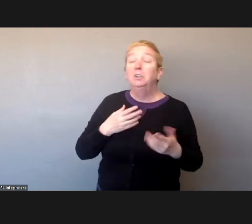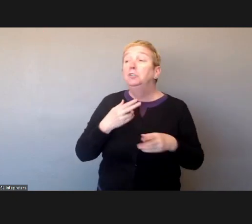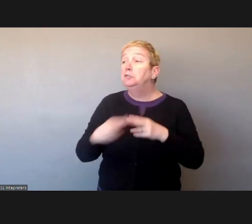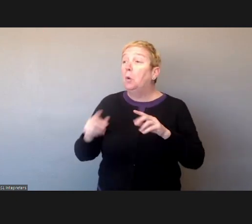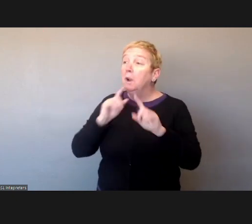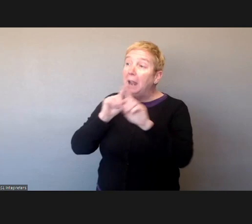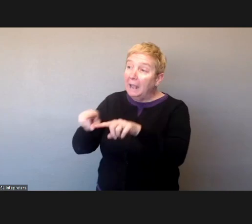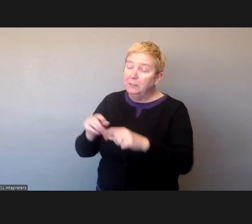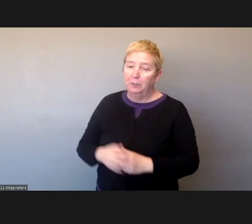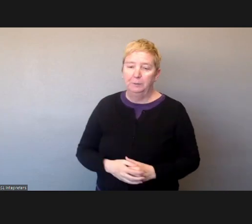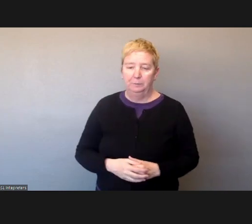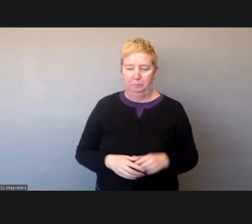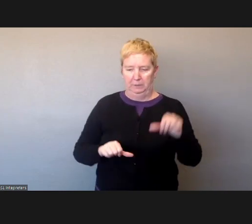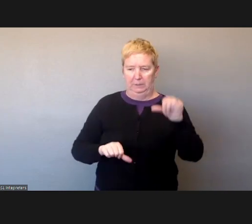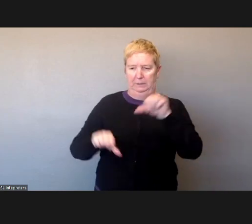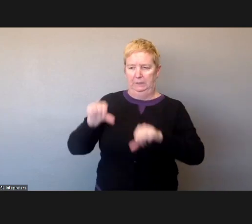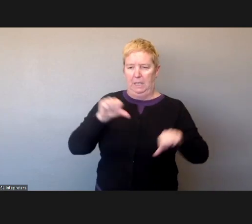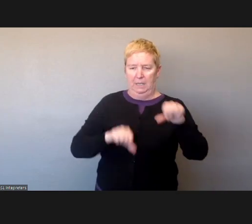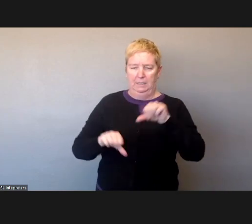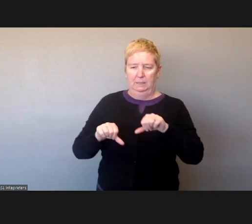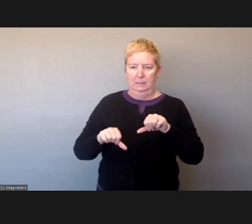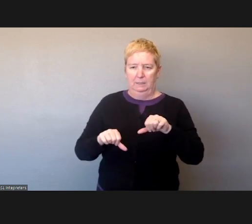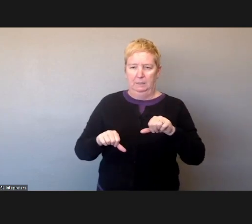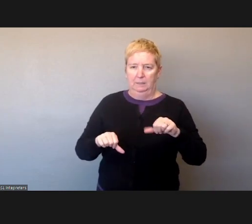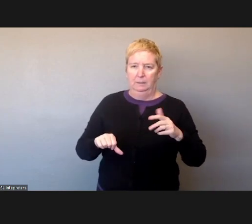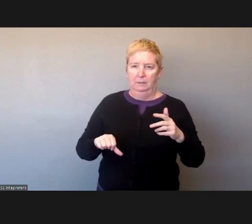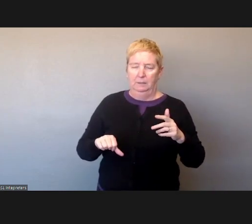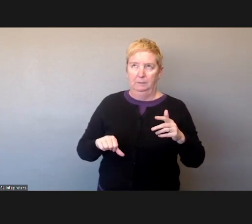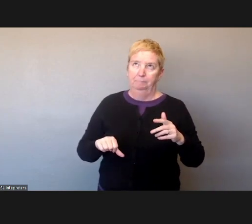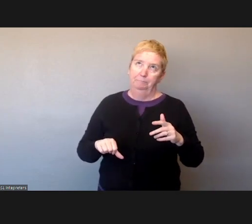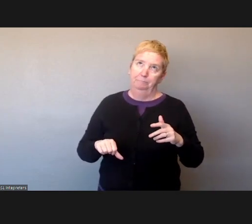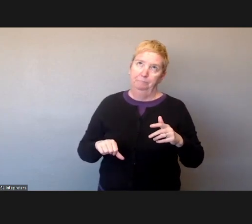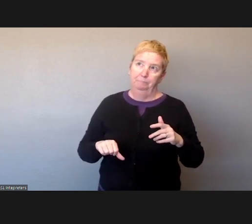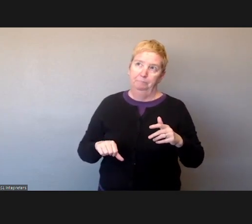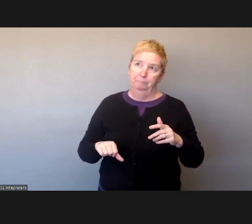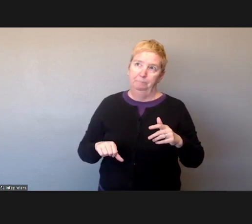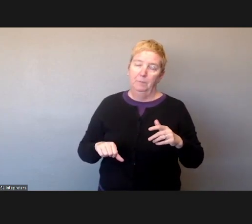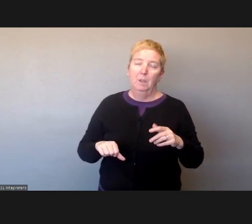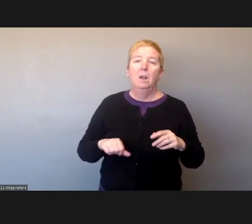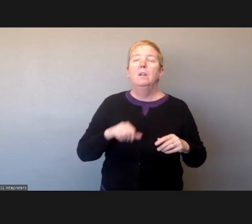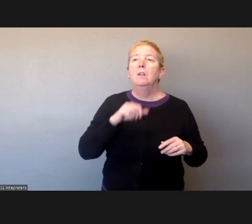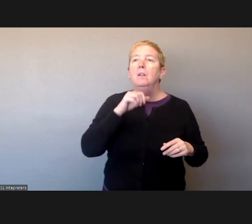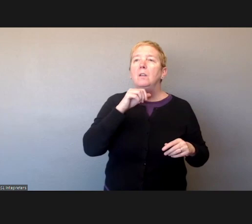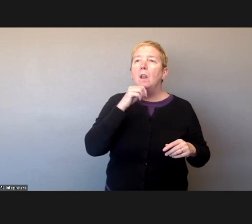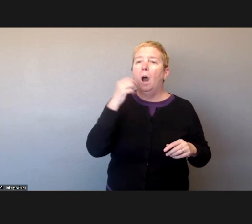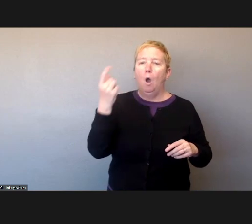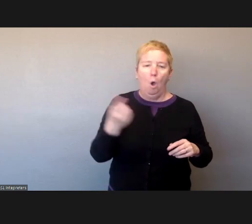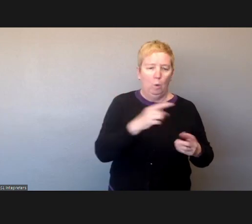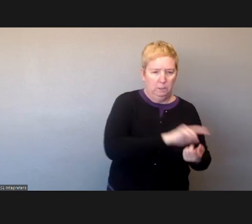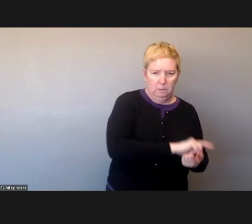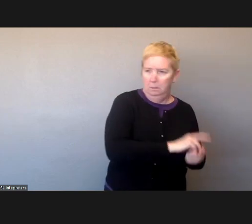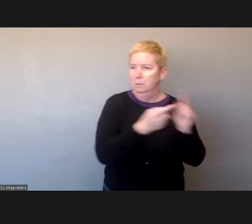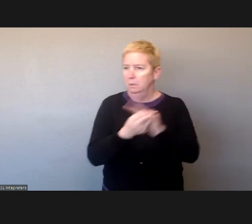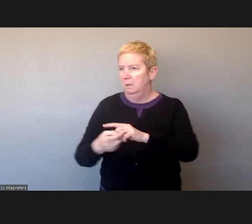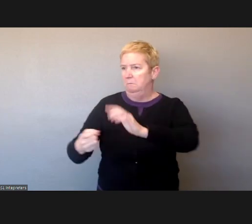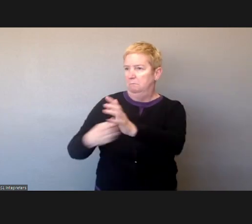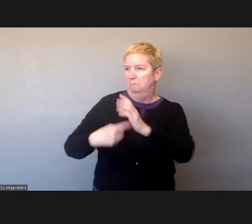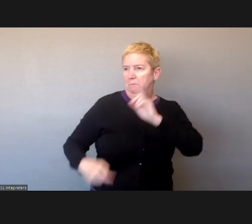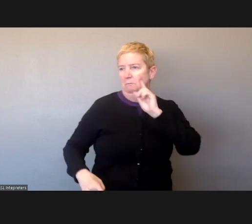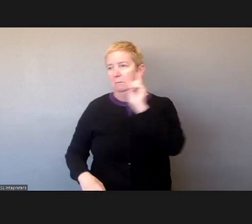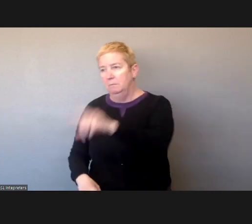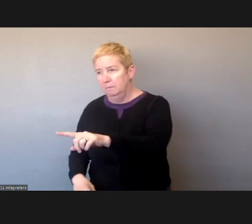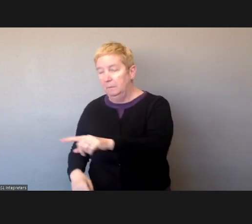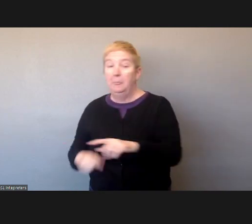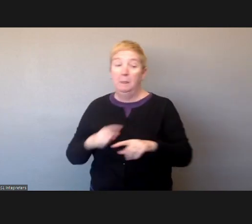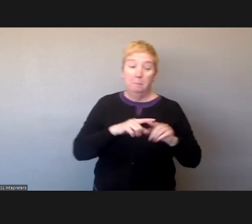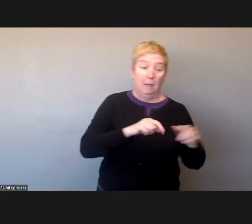is that science doesn't, or should it, always translate into mandates, but it can always inform